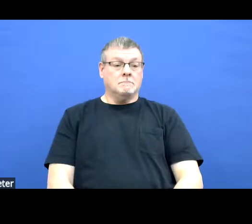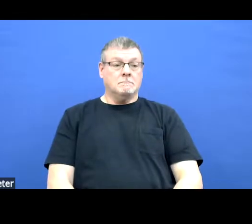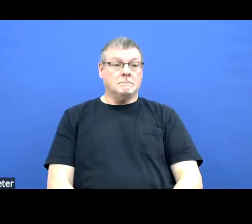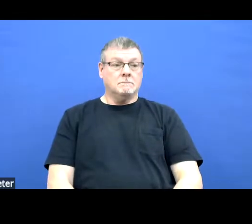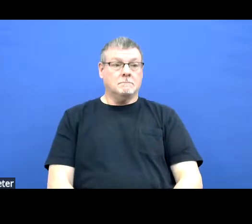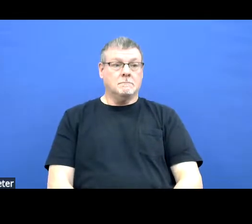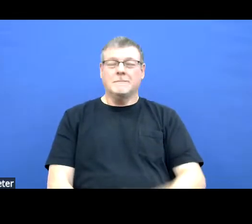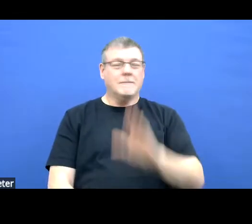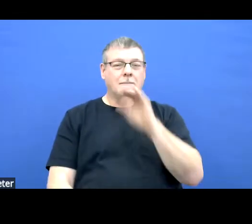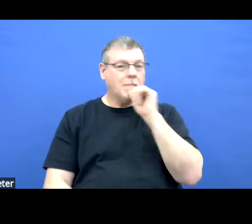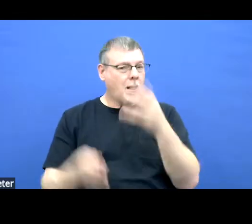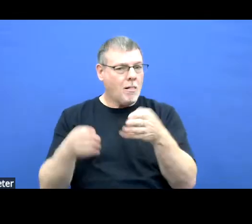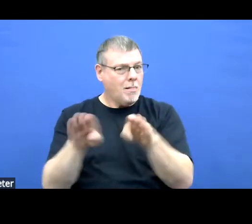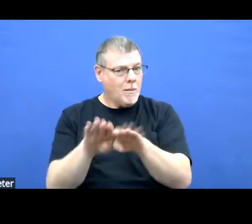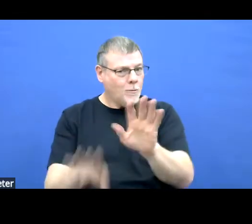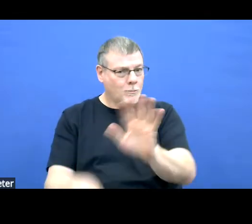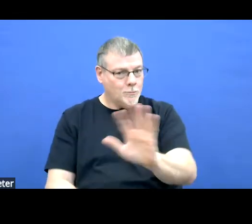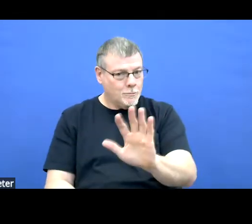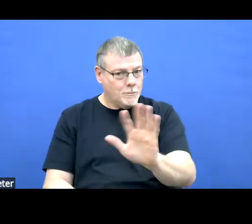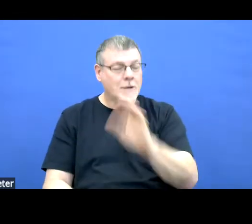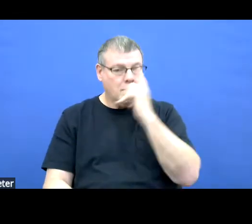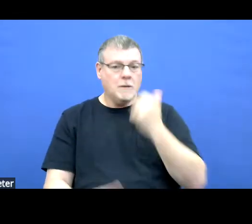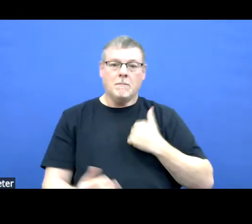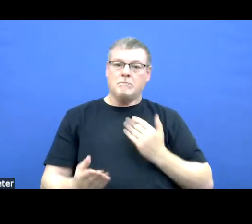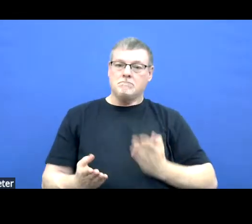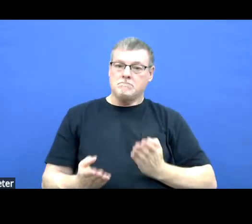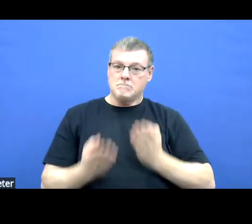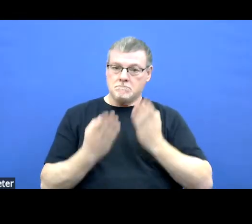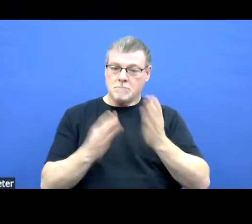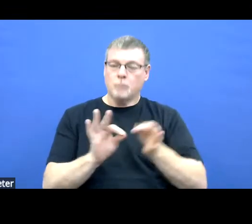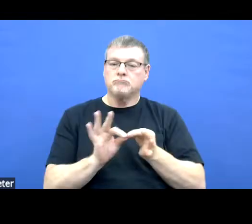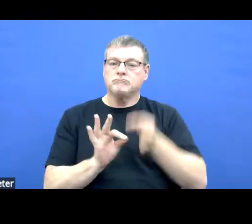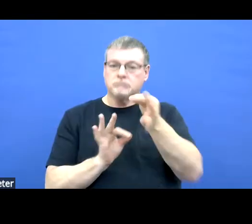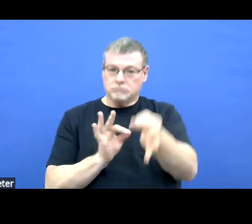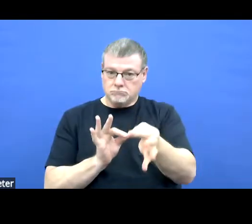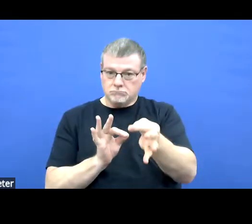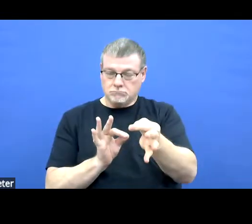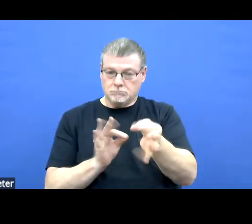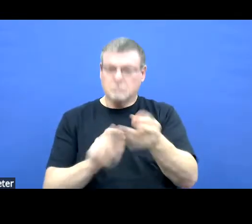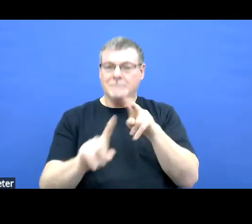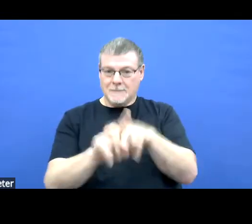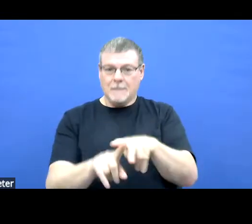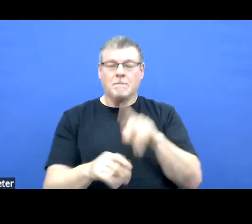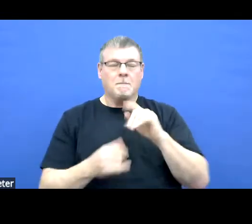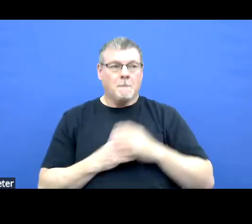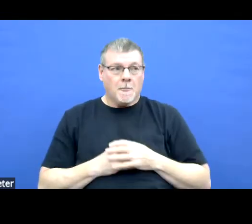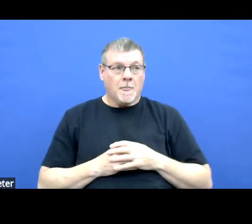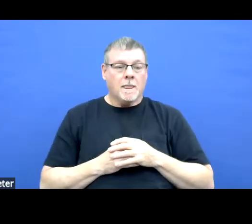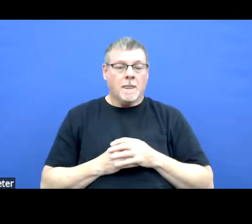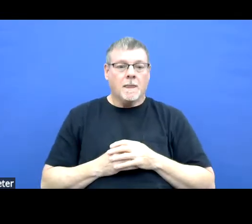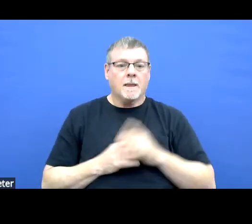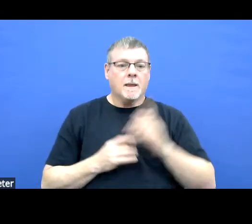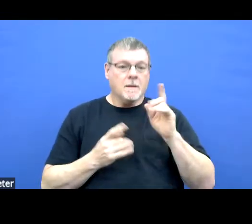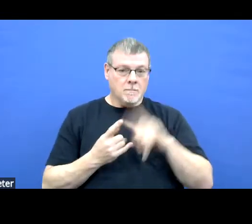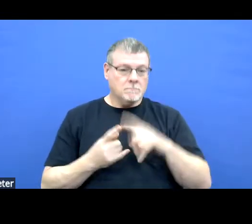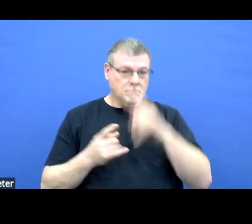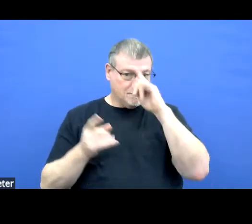not going to close the public hearing because I'm going to propose that we table the decision on